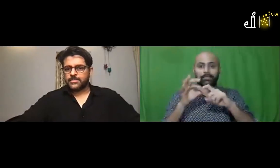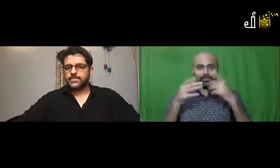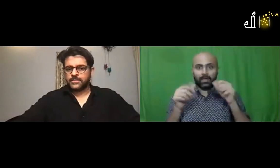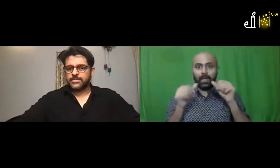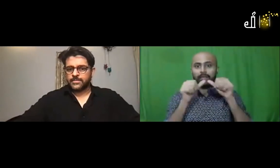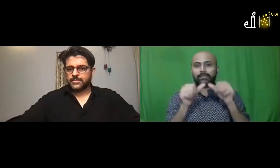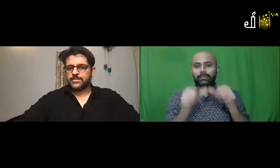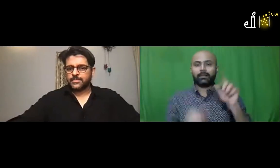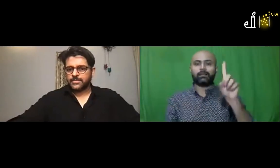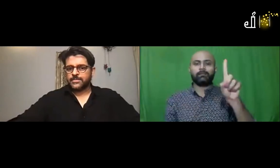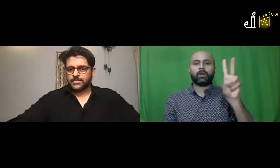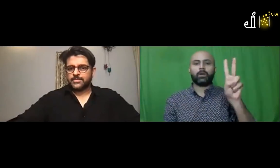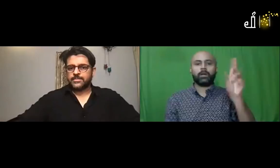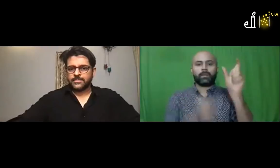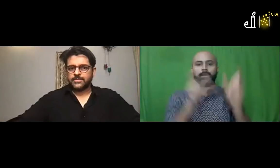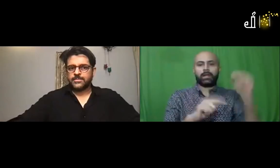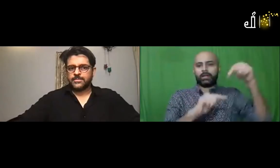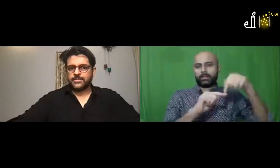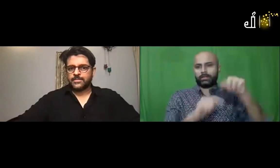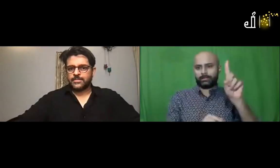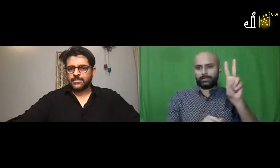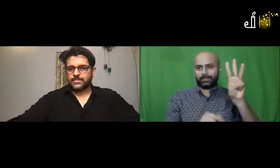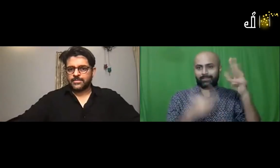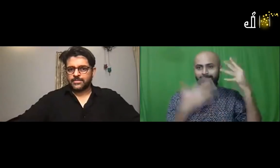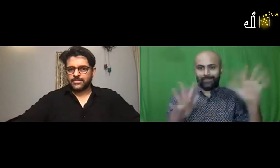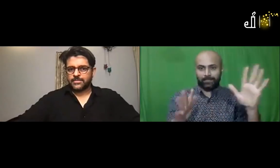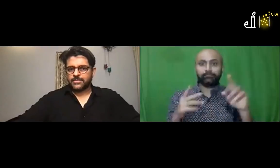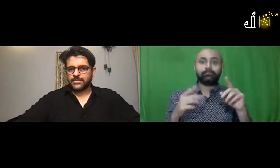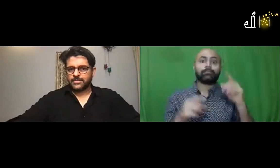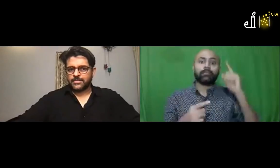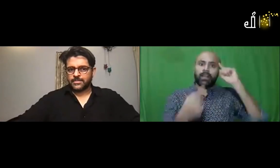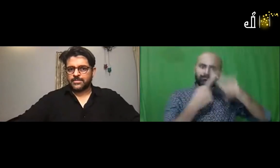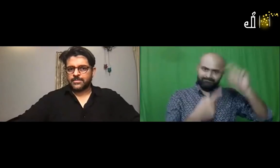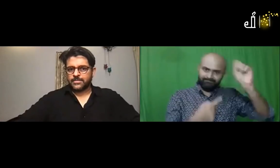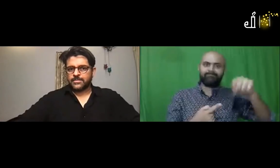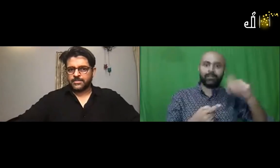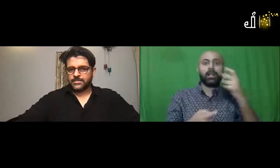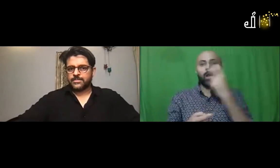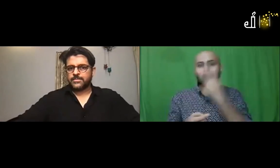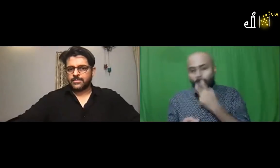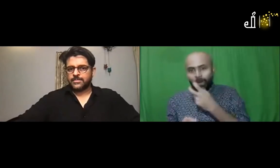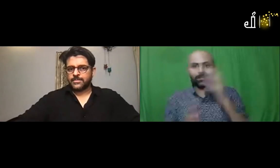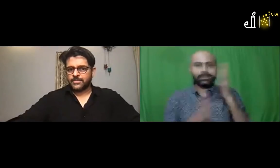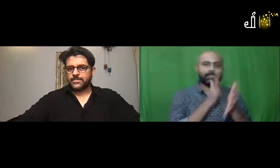Okay, great. So 123 people have answered the poll question.